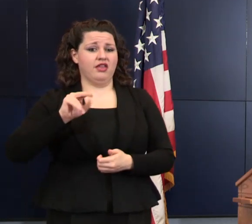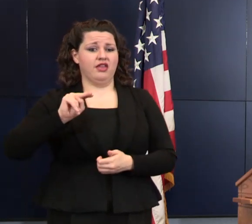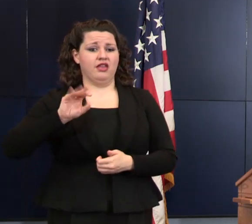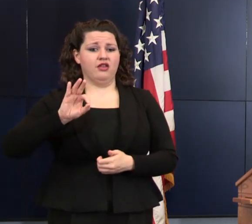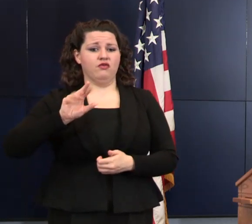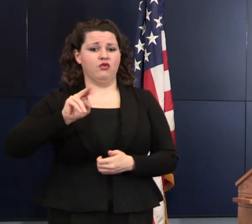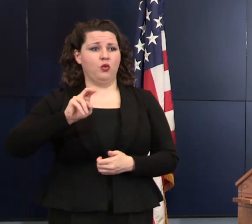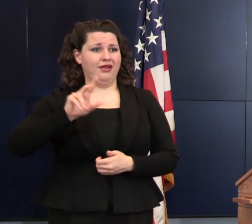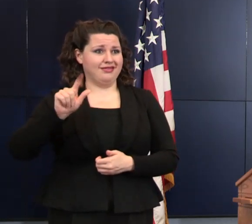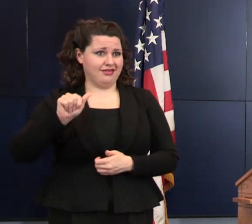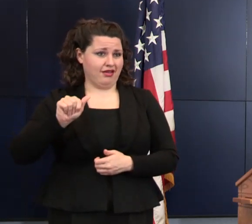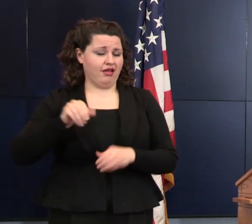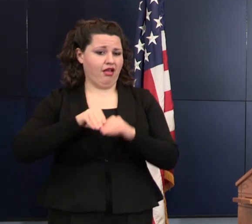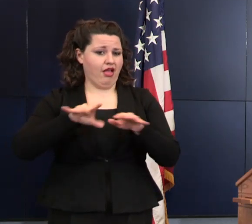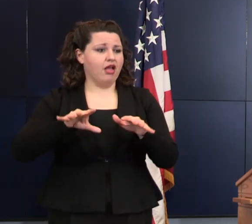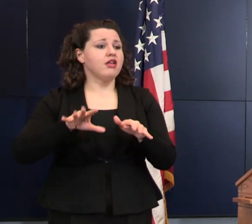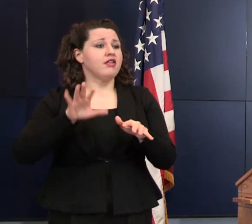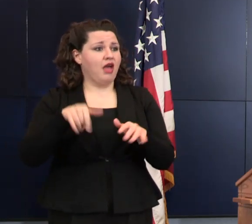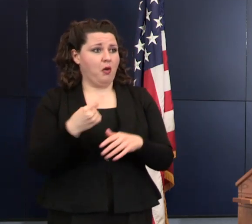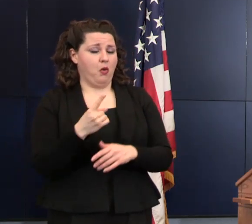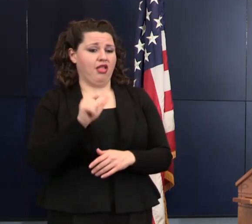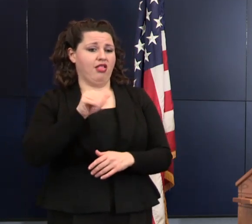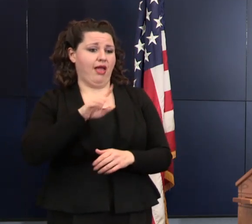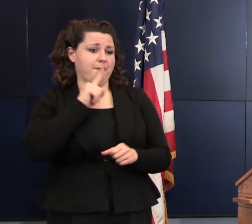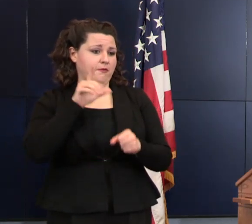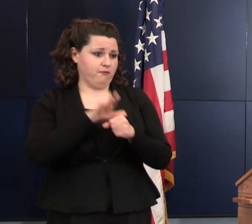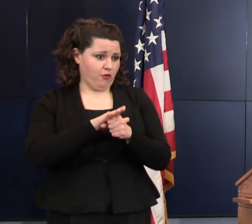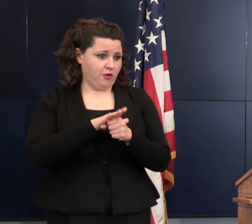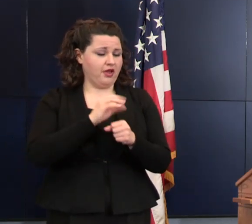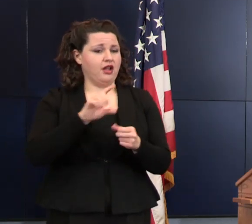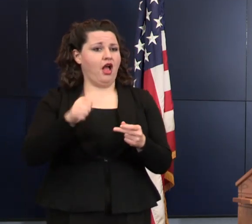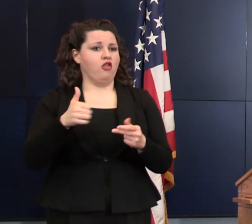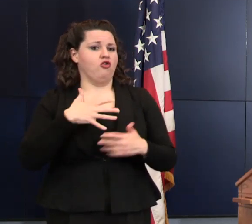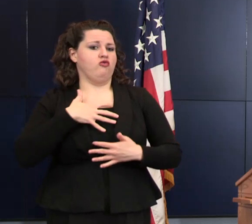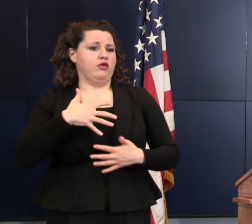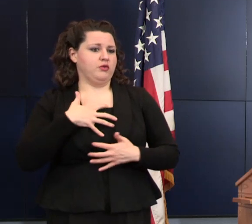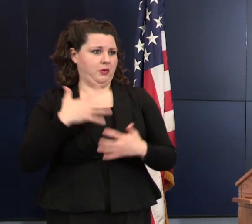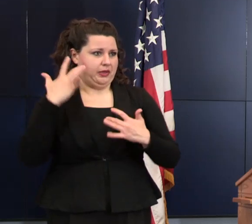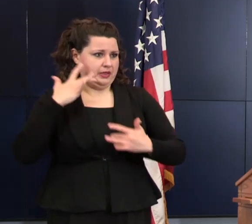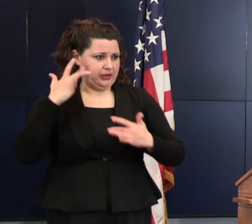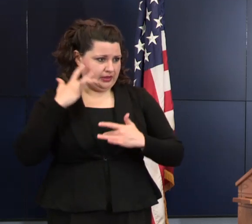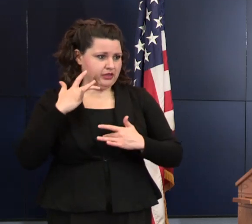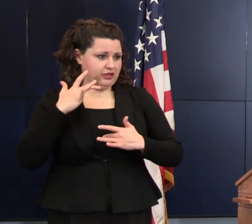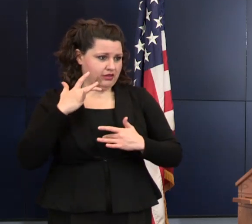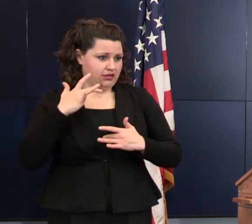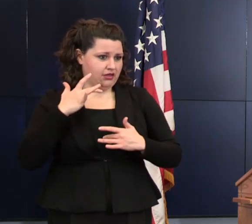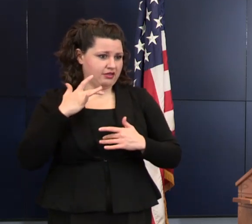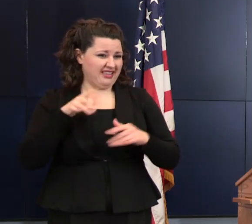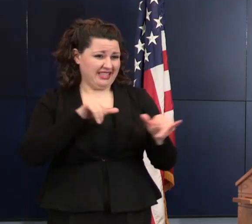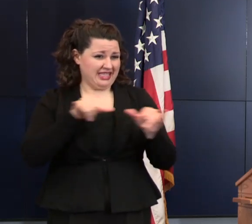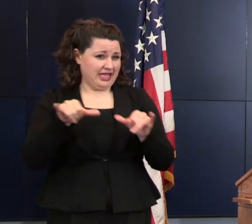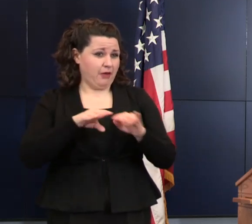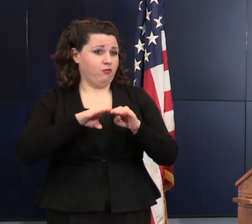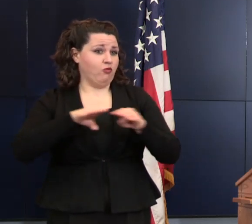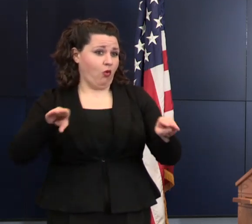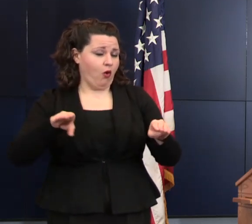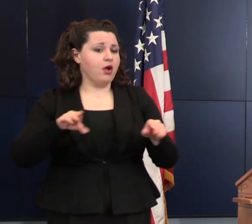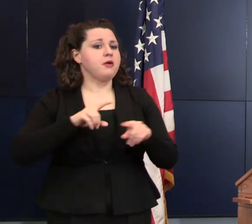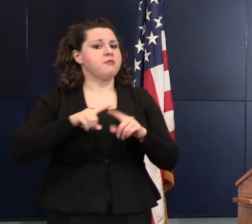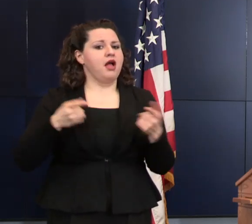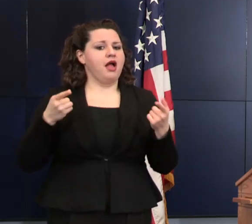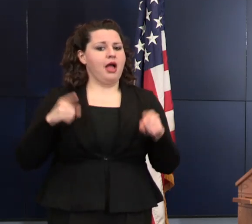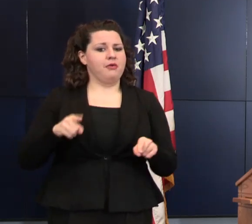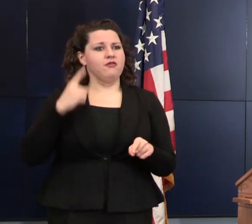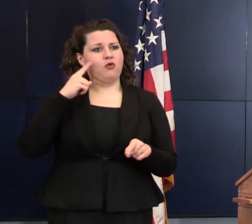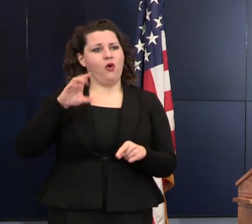one lab-confirmed influenza case and other respiratory illnesses on the same floor. But when it comes to an